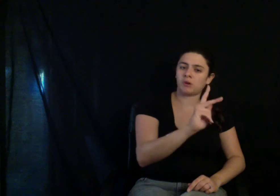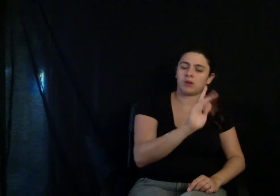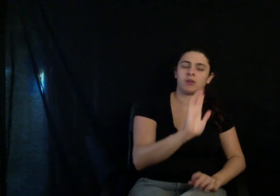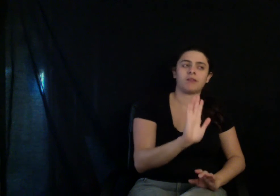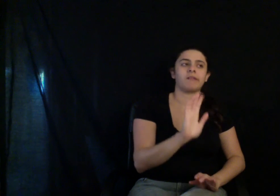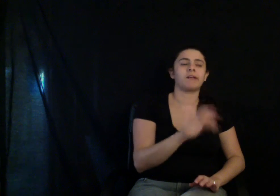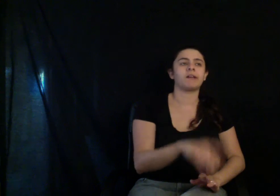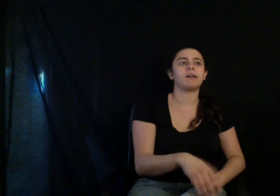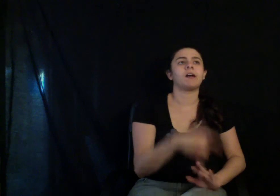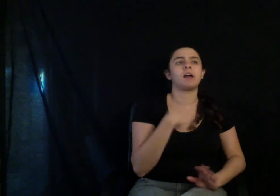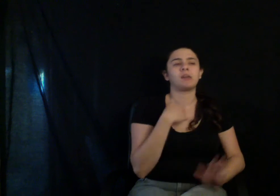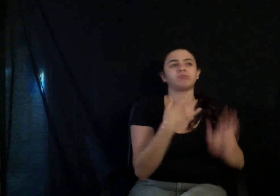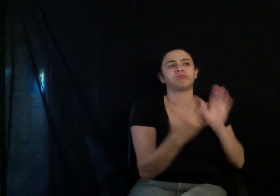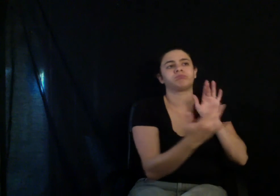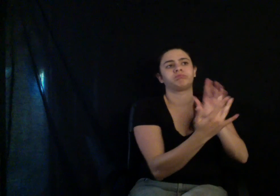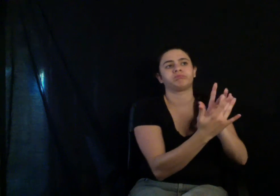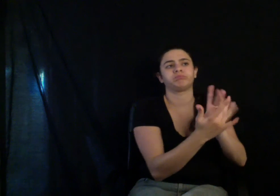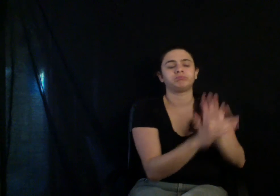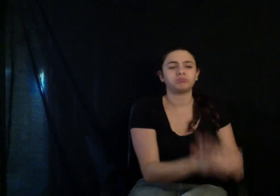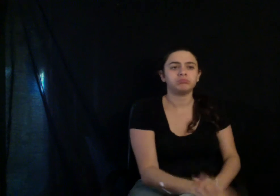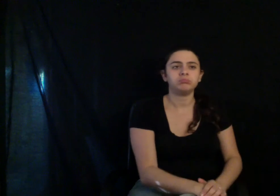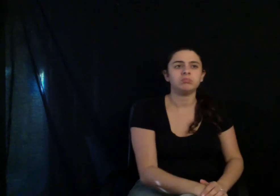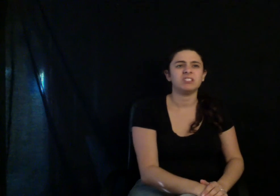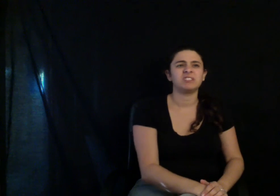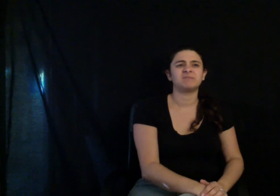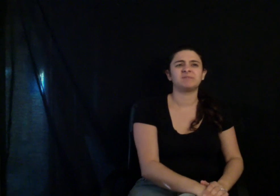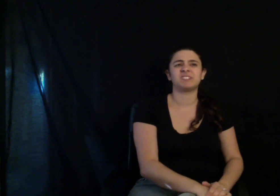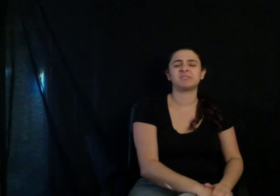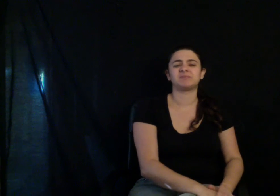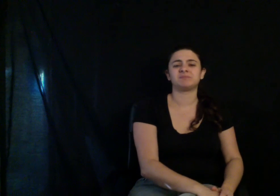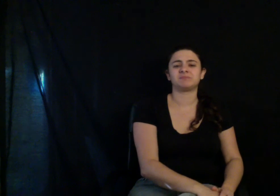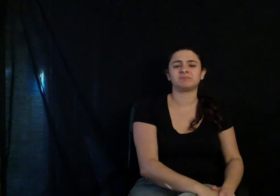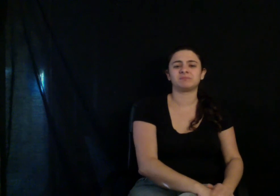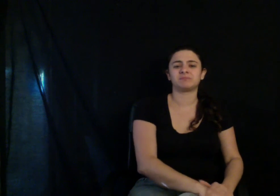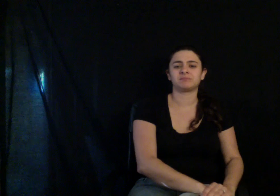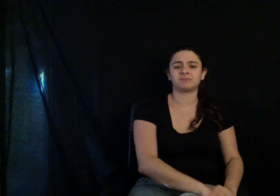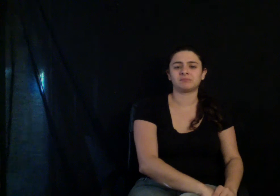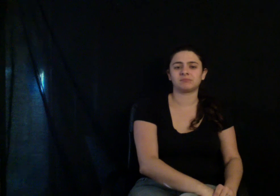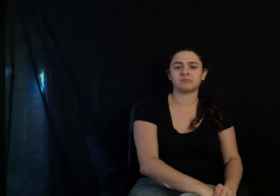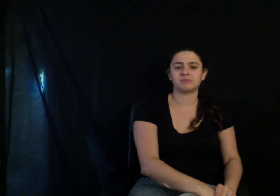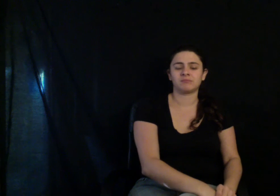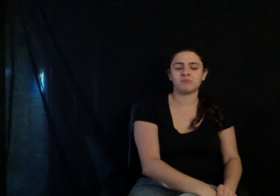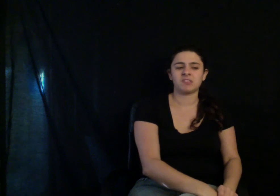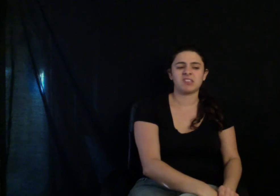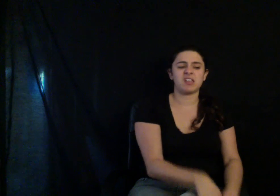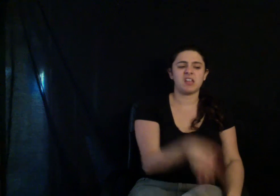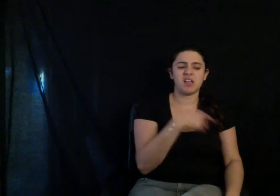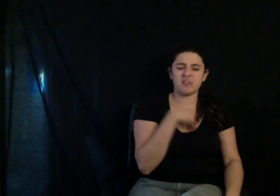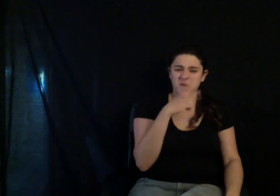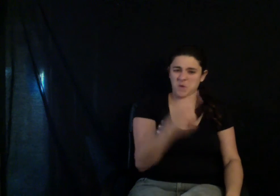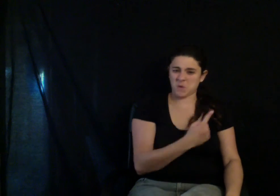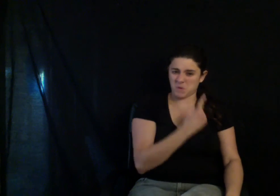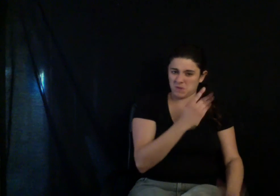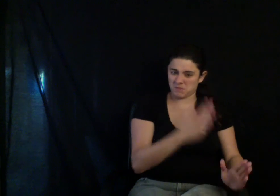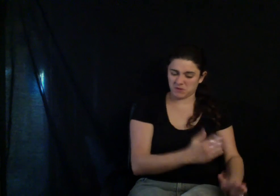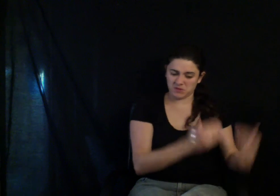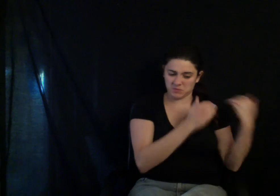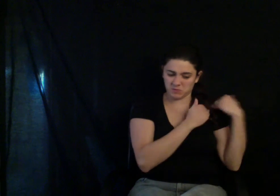person, accountable for the money. I wanted people to know that this is kind of a collaborative effort. I'm working with the family, and I'm working